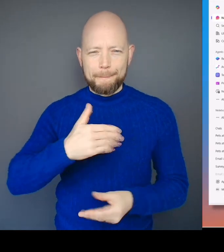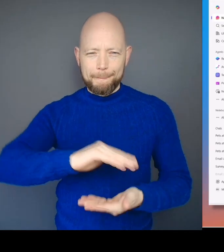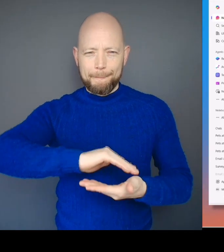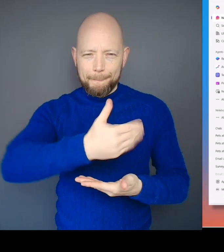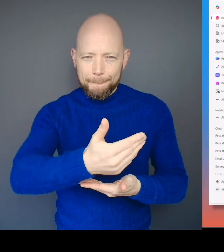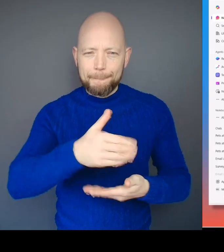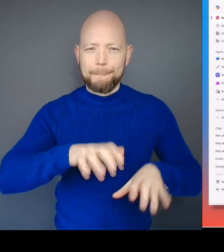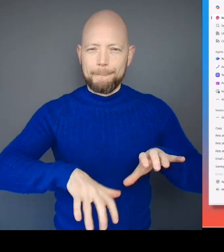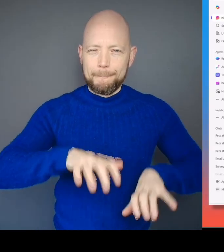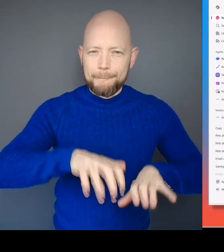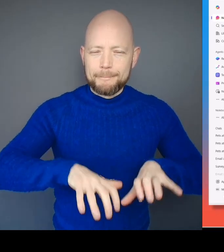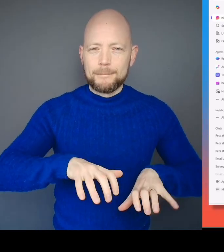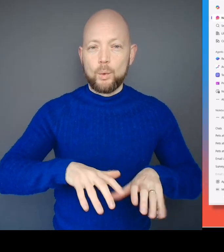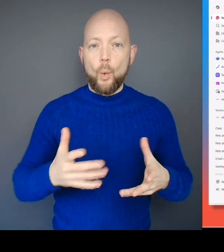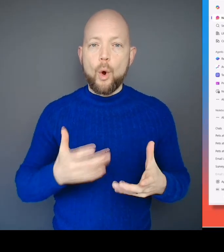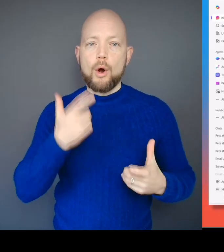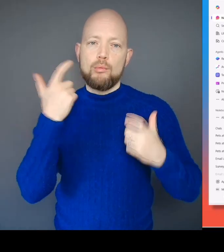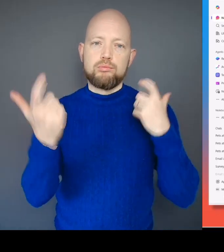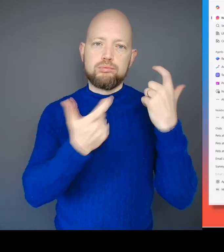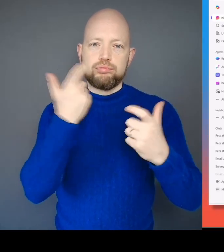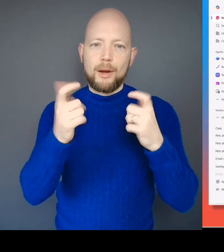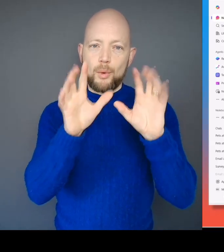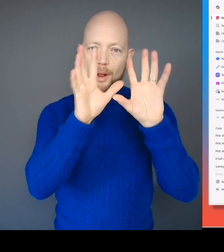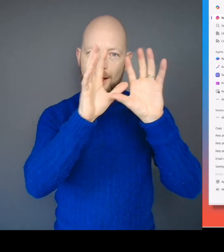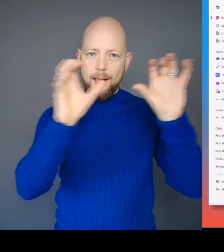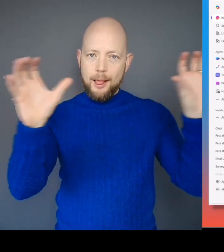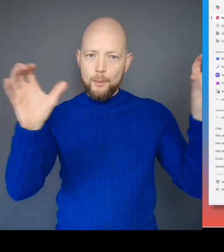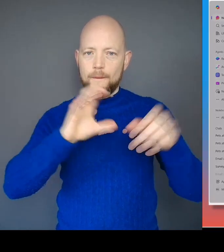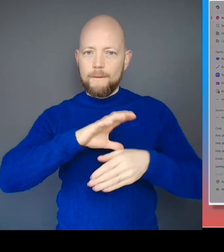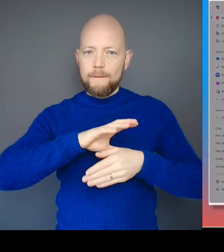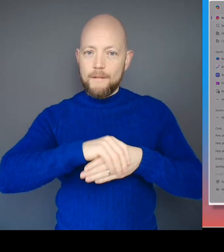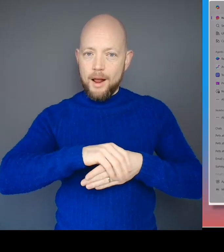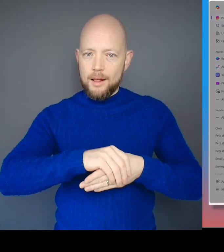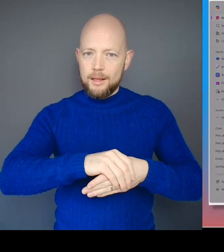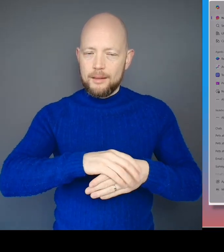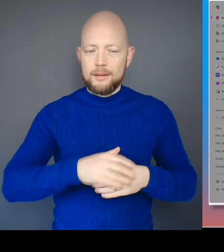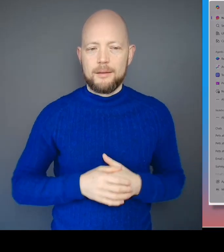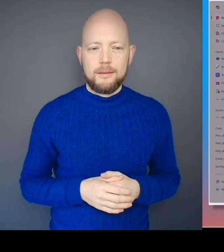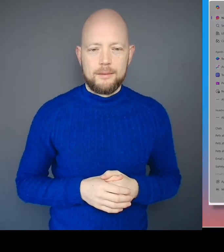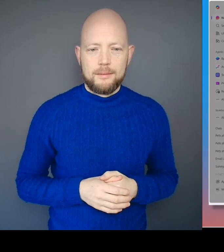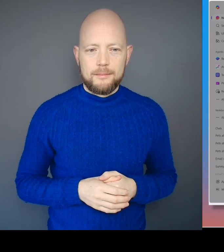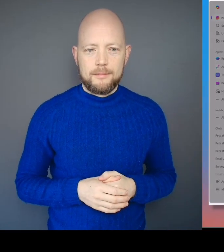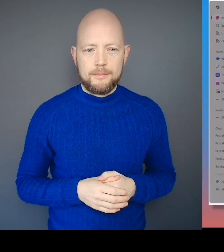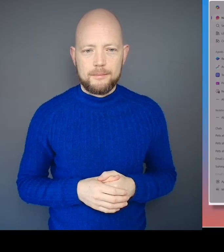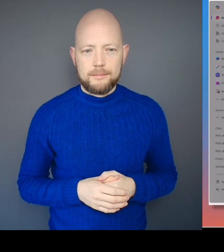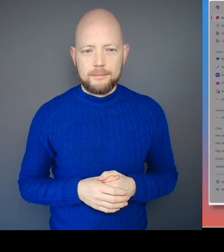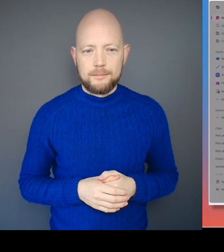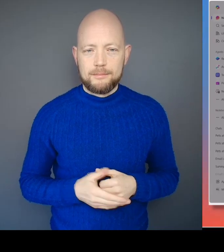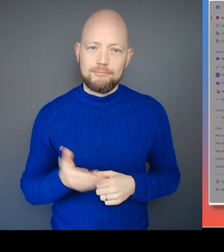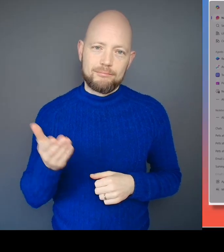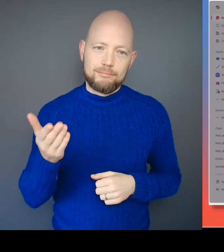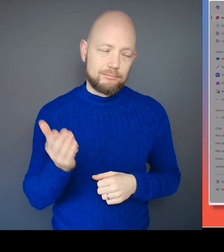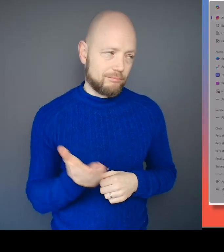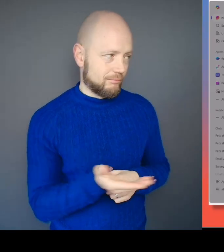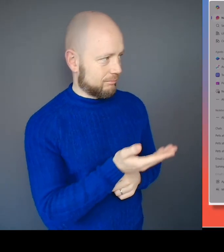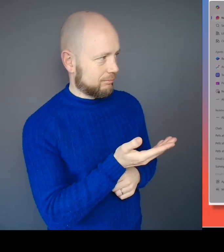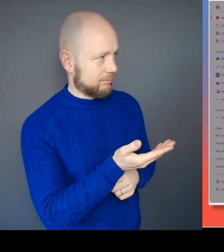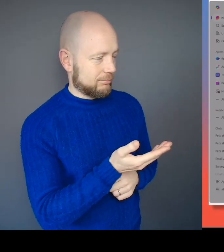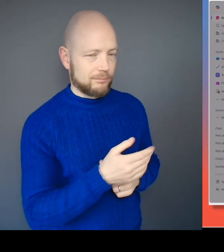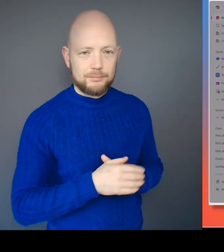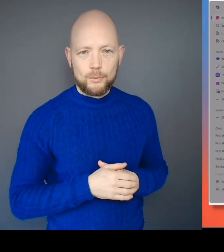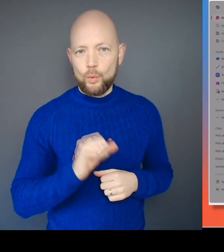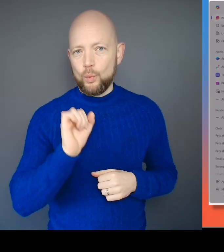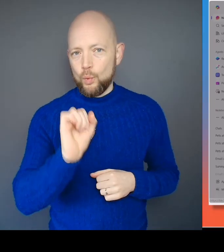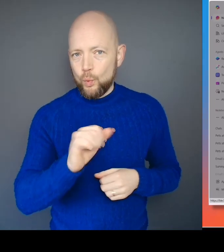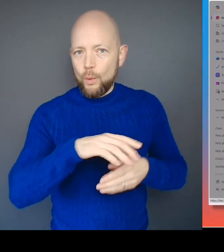upload from my desktop or from a device, or I can browse cloud files, and this takes you somewhere where you can browse around